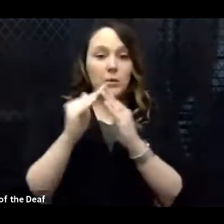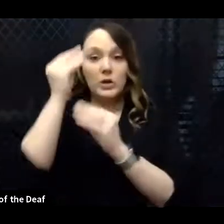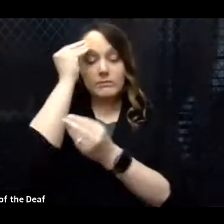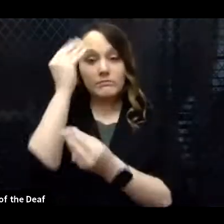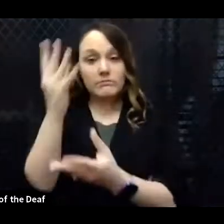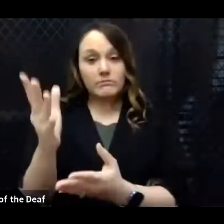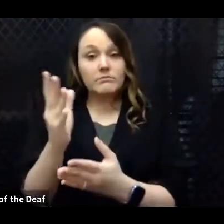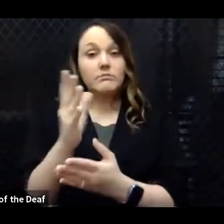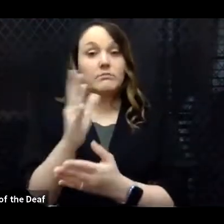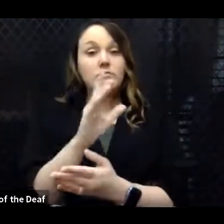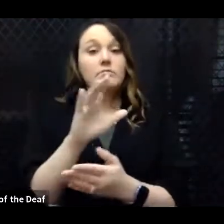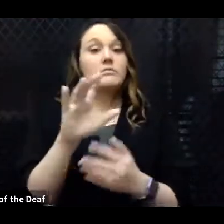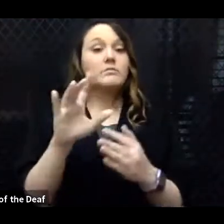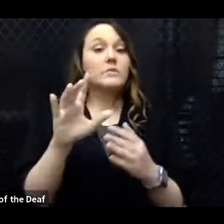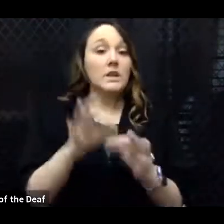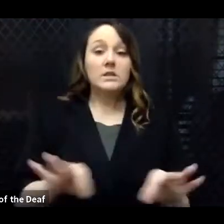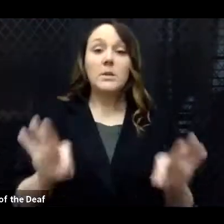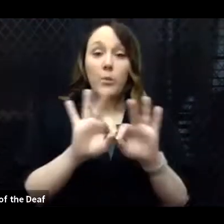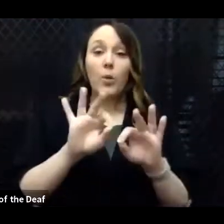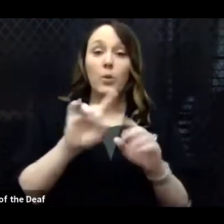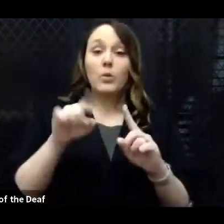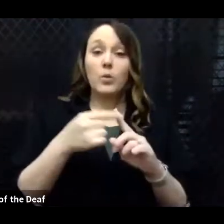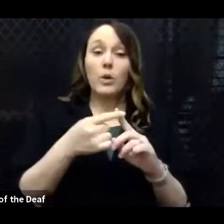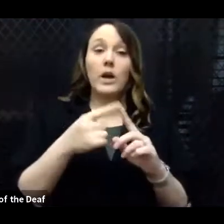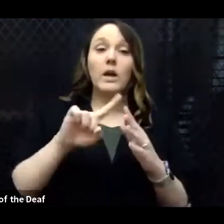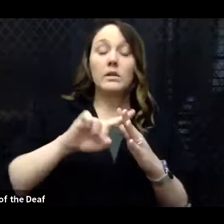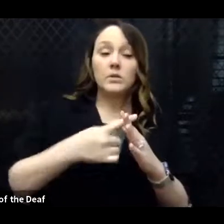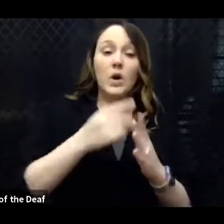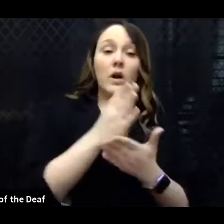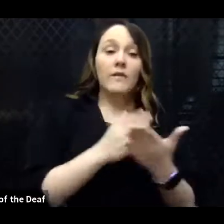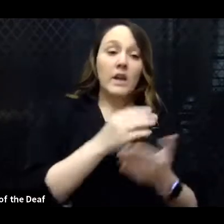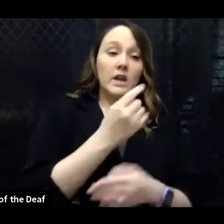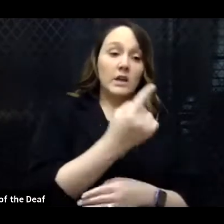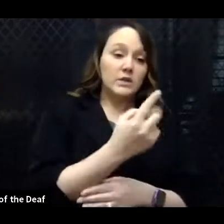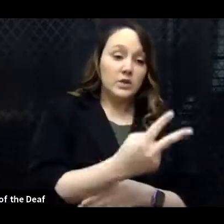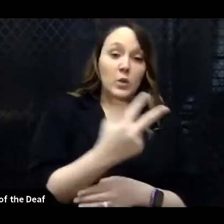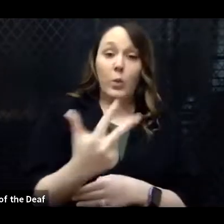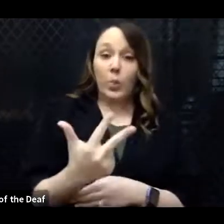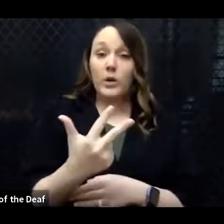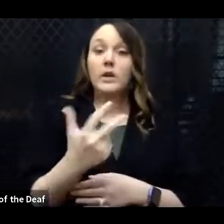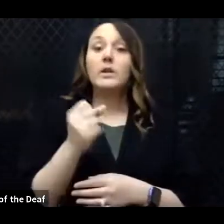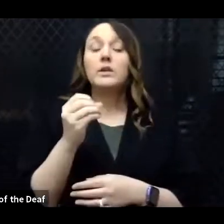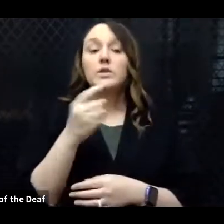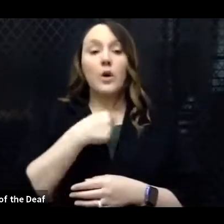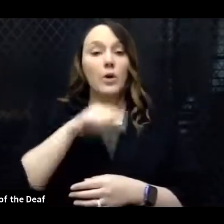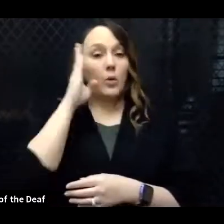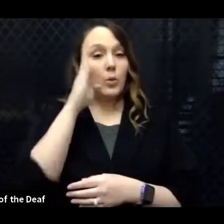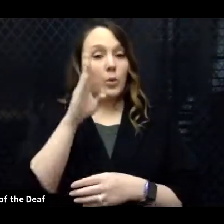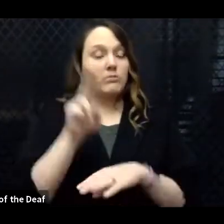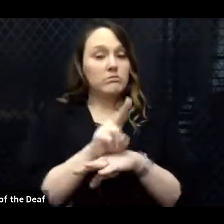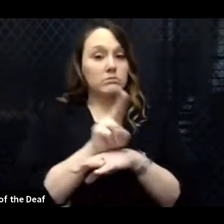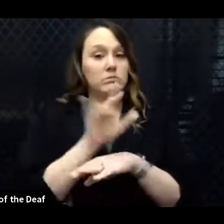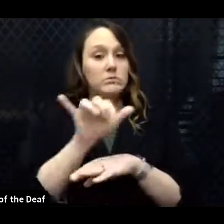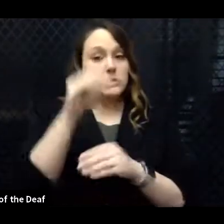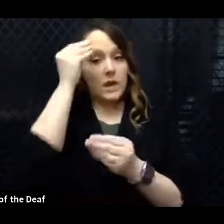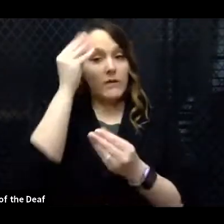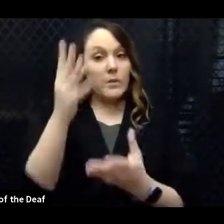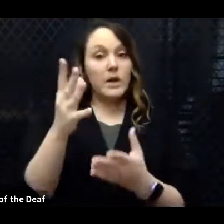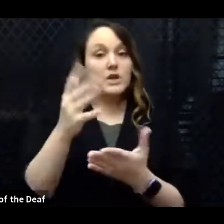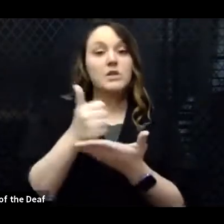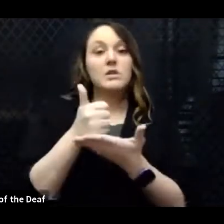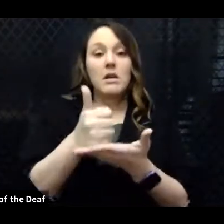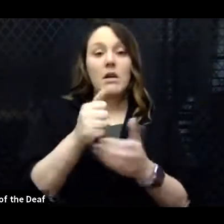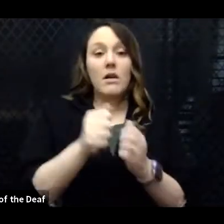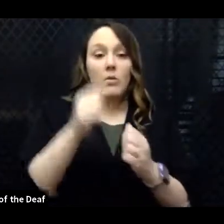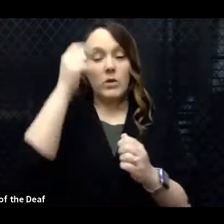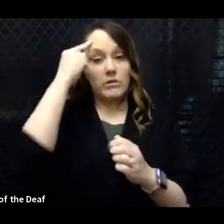phase 2 and 3 of our reopening plan. So the task force will take that input and use it to inform decisions that we